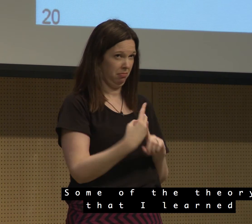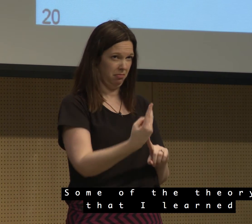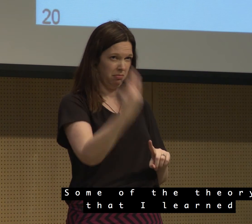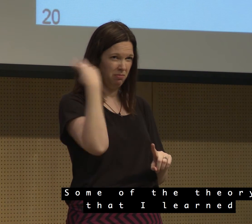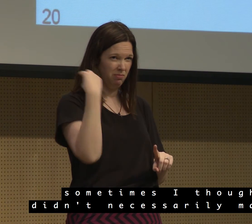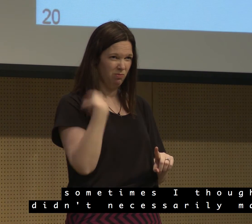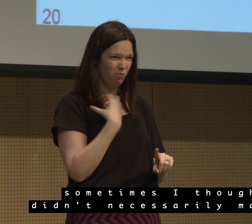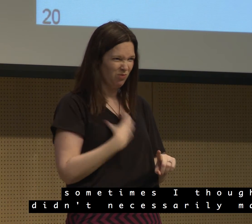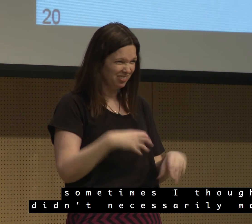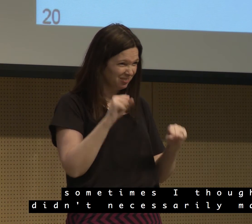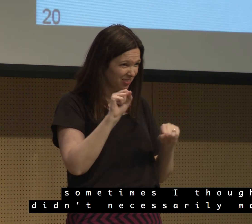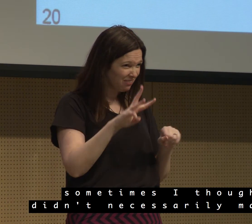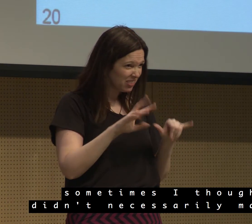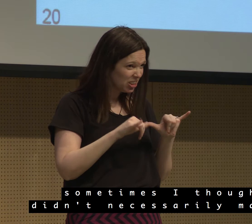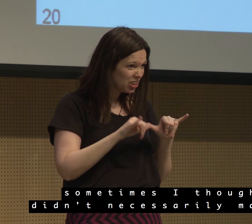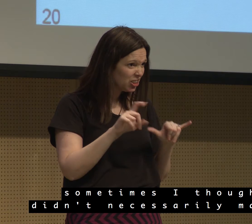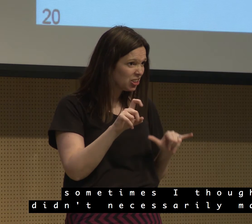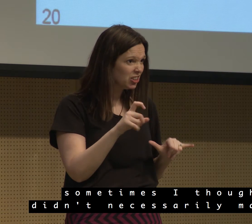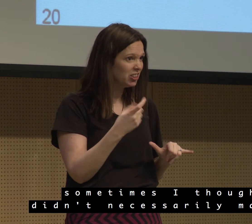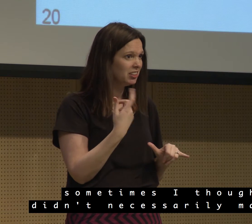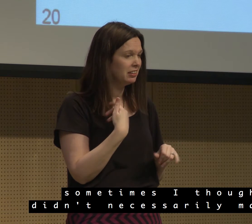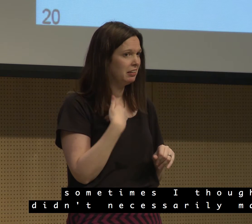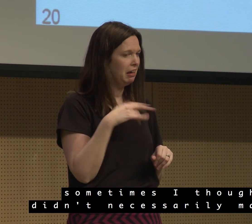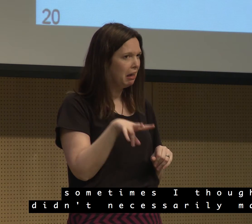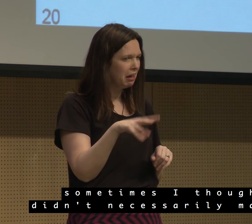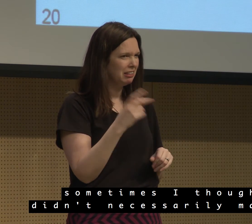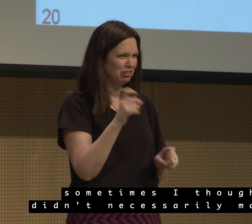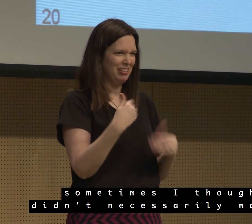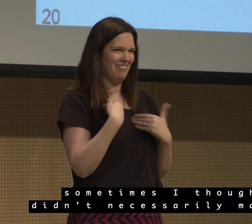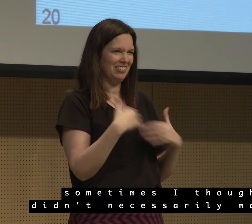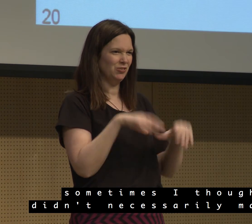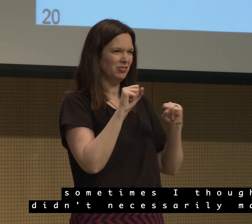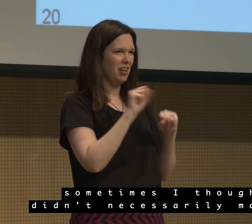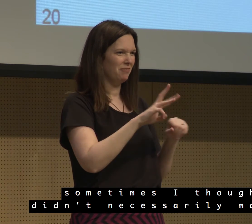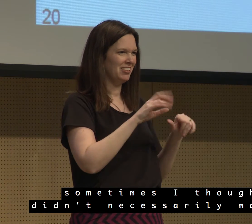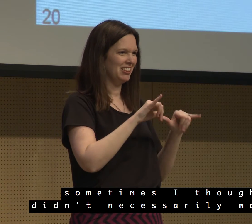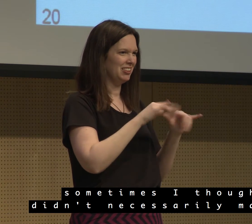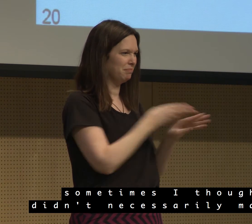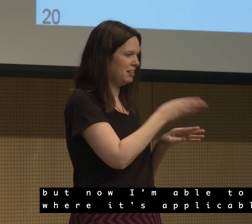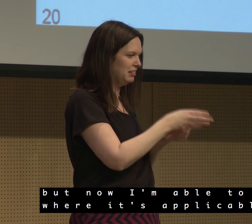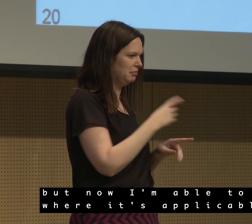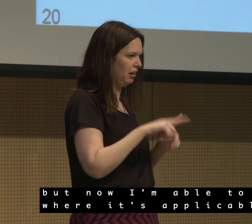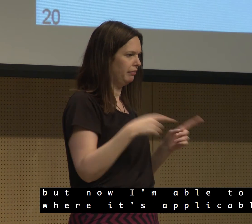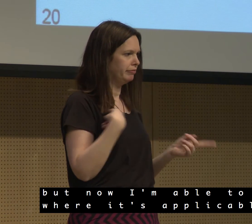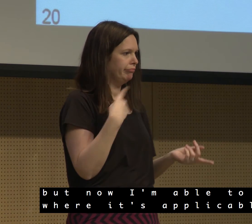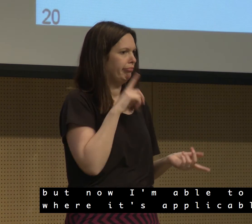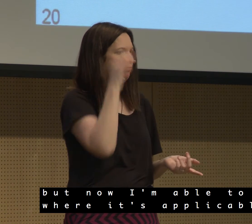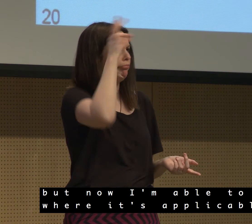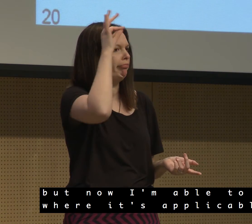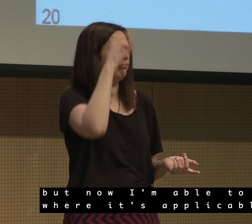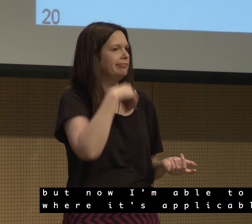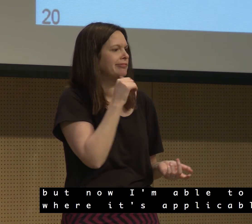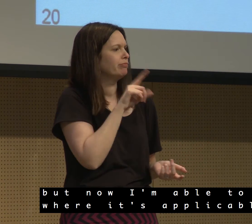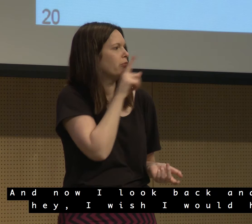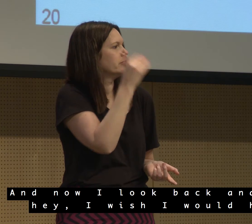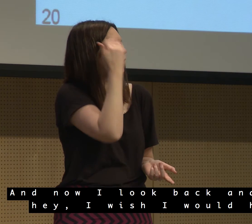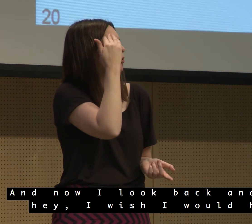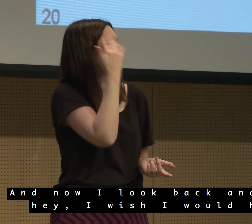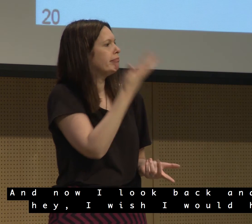I learned, sometimes I thought didn't necessarily match. But now I'm able to see where it's applicable. And now I look